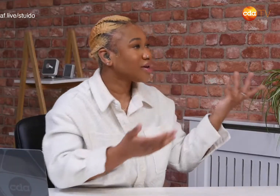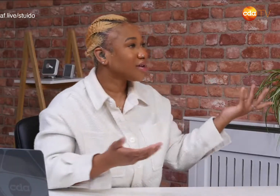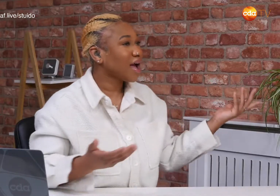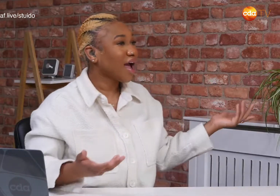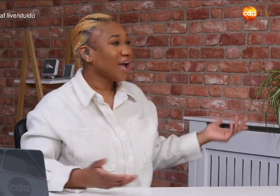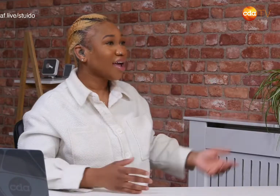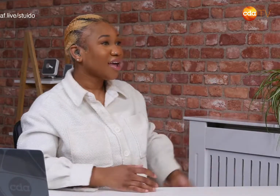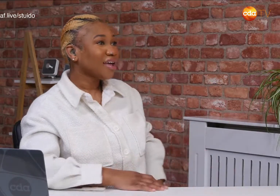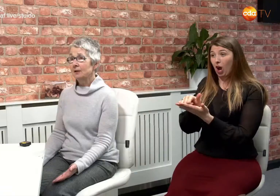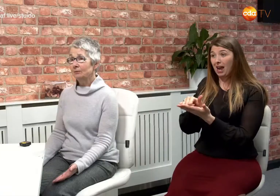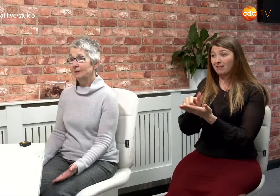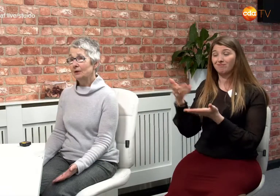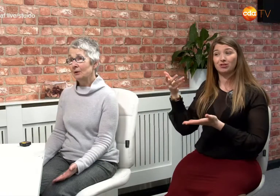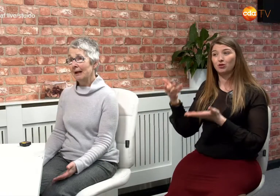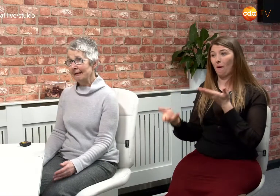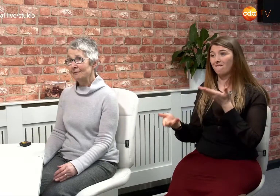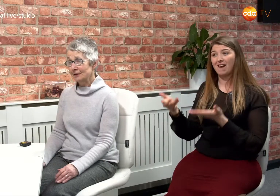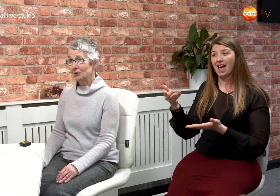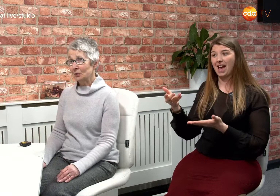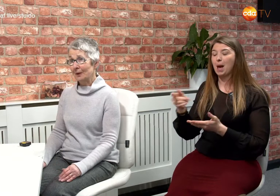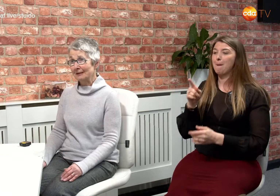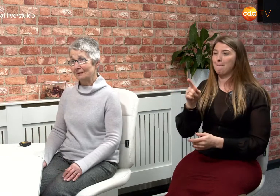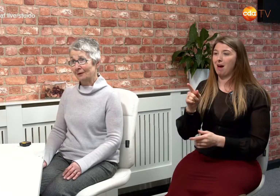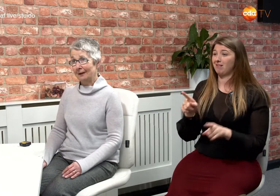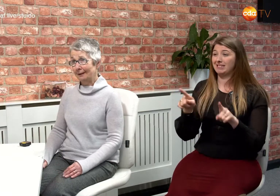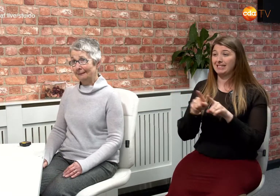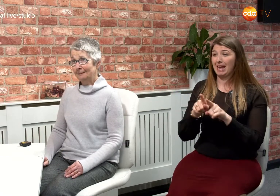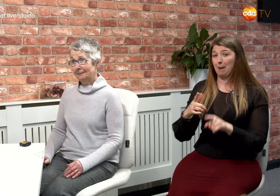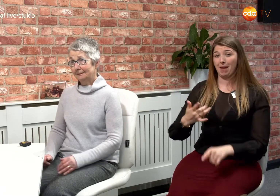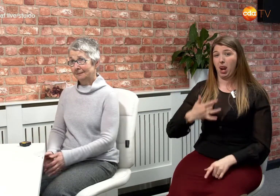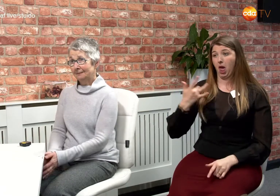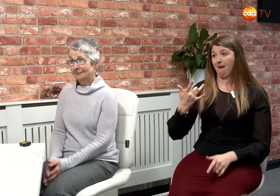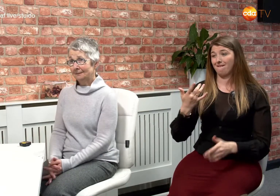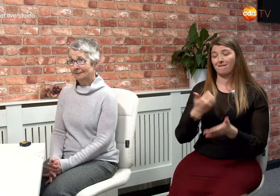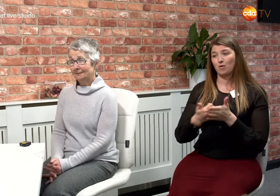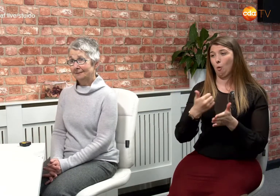It isn't fair, but it's also, life isn't always fair.